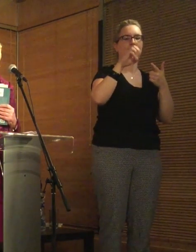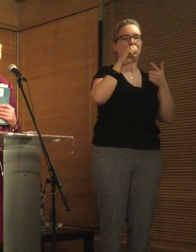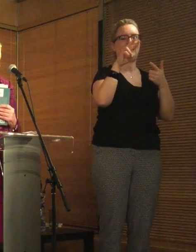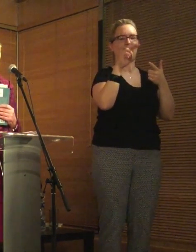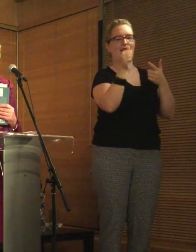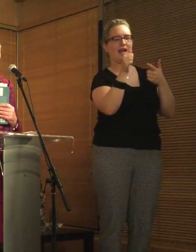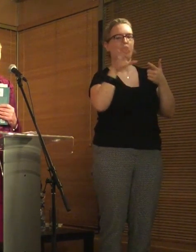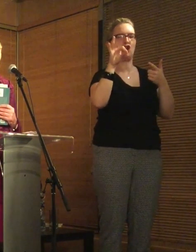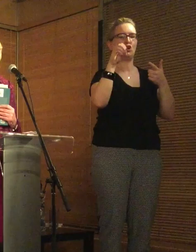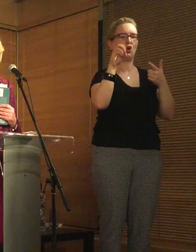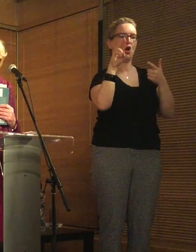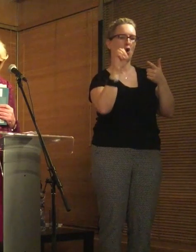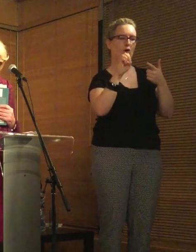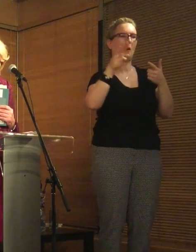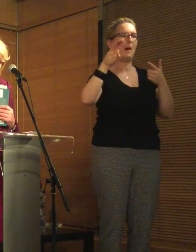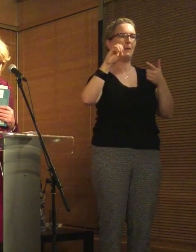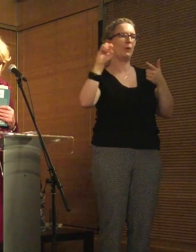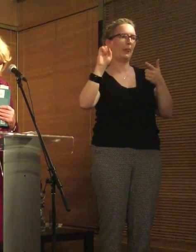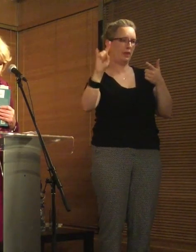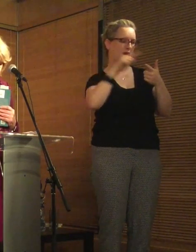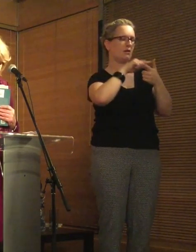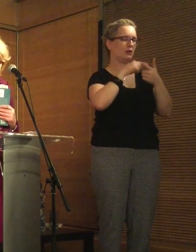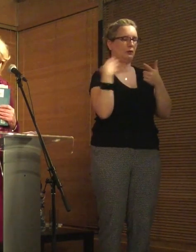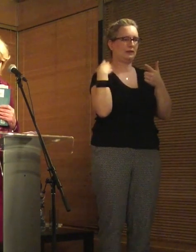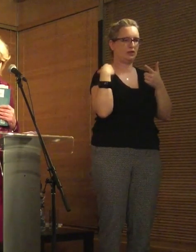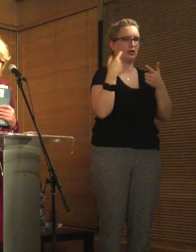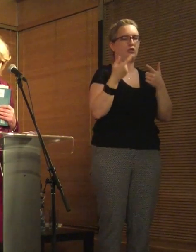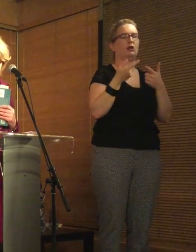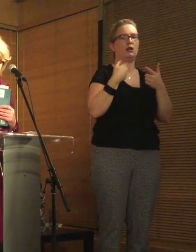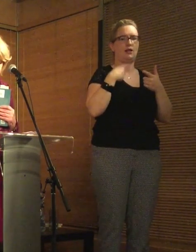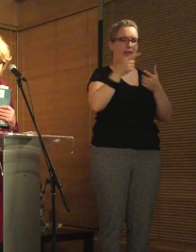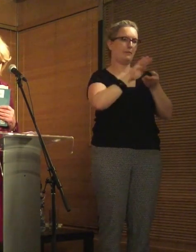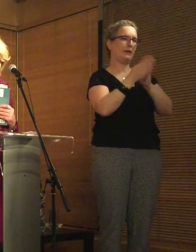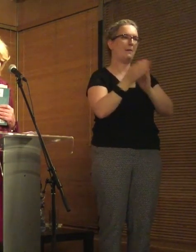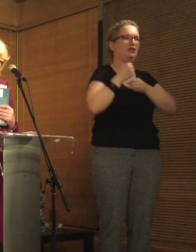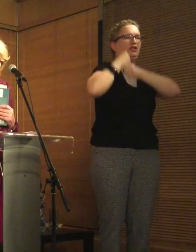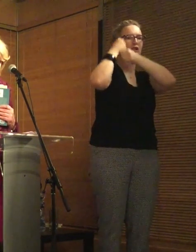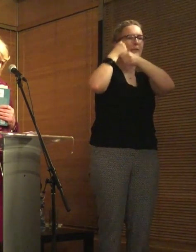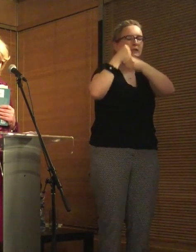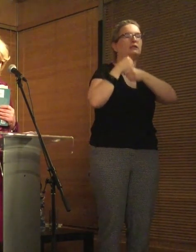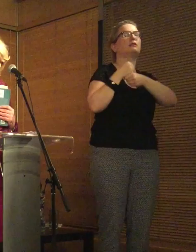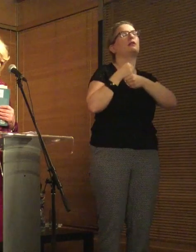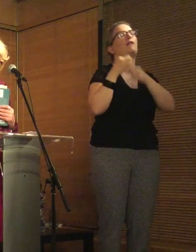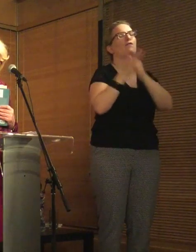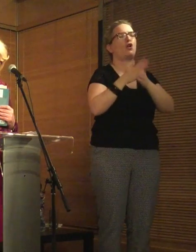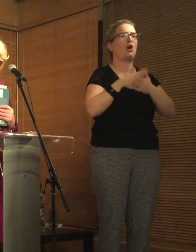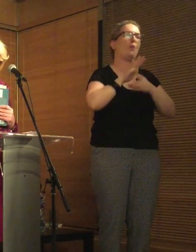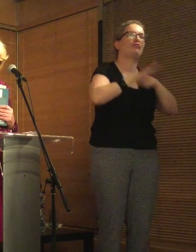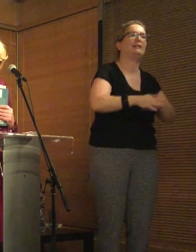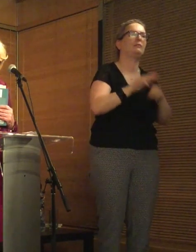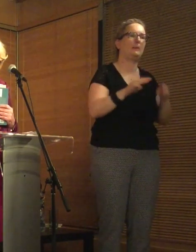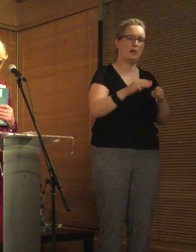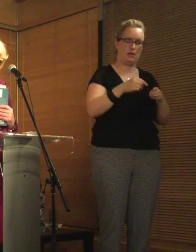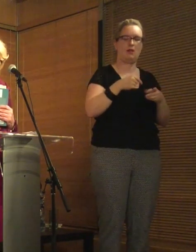privileged backgrounds to take the option and become champions for the oppressed, activists and campaigners in the